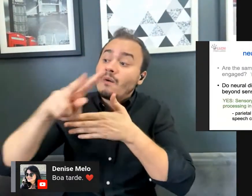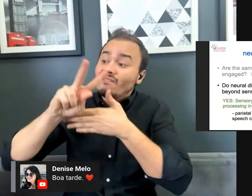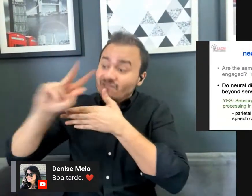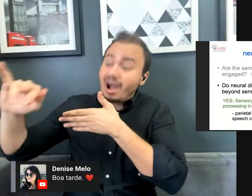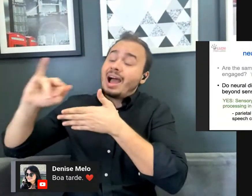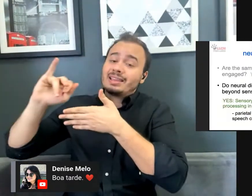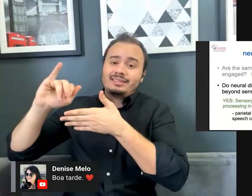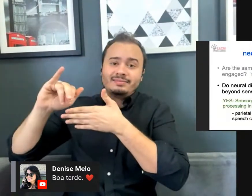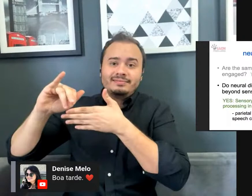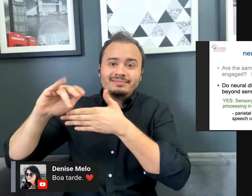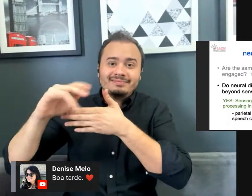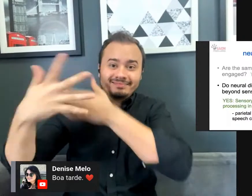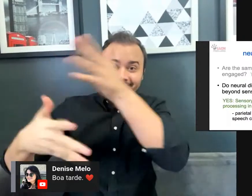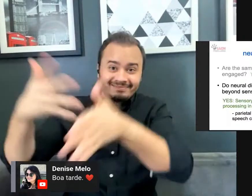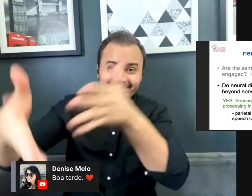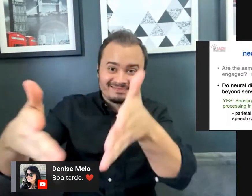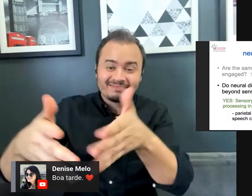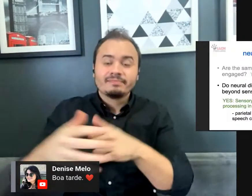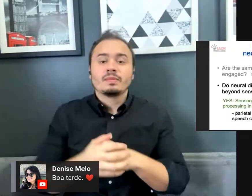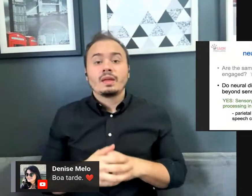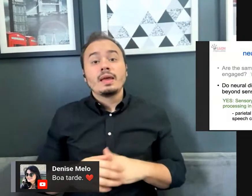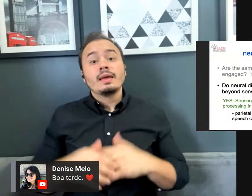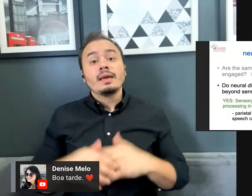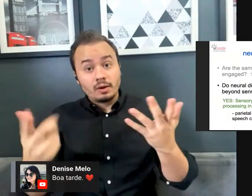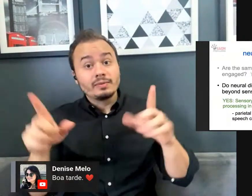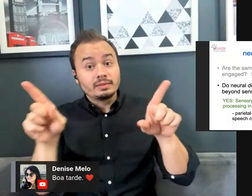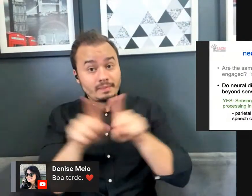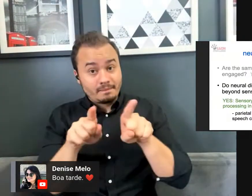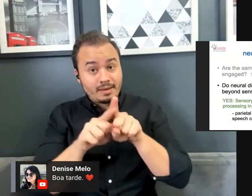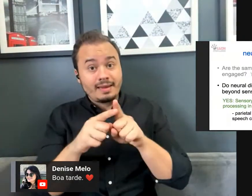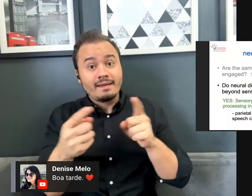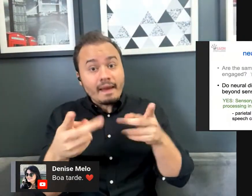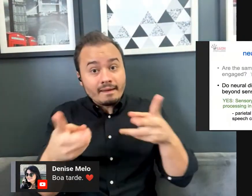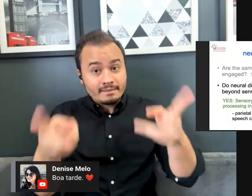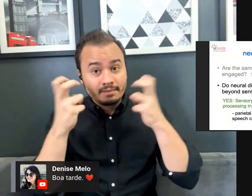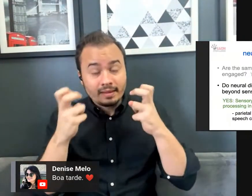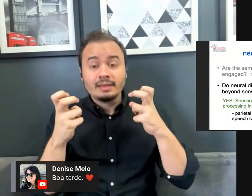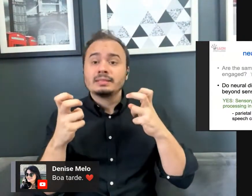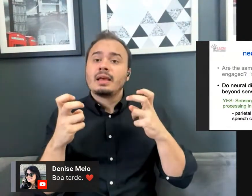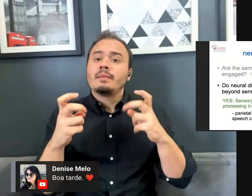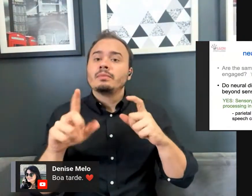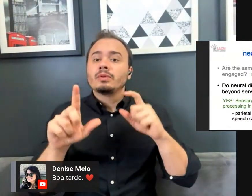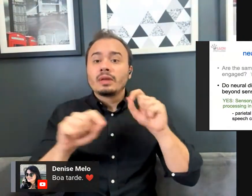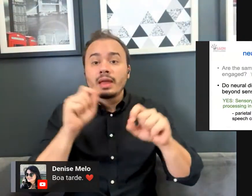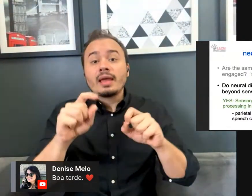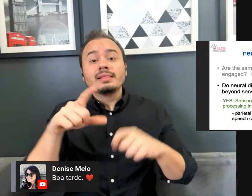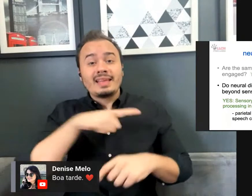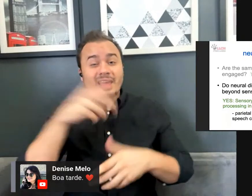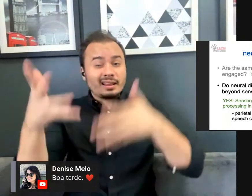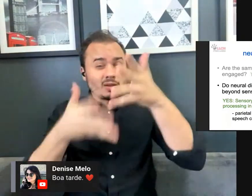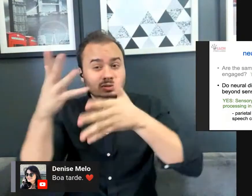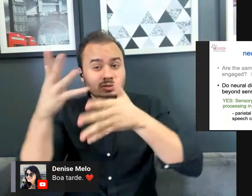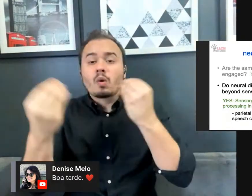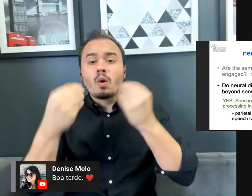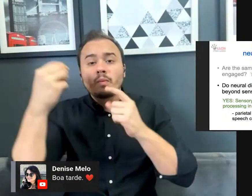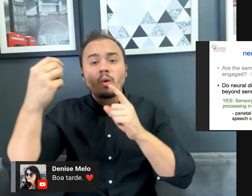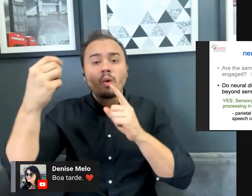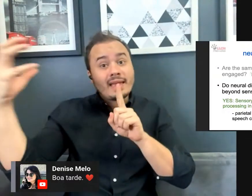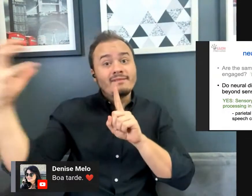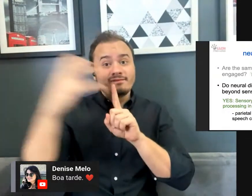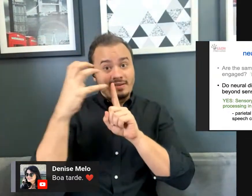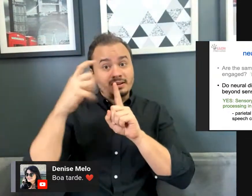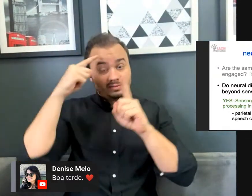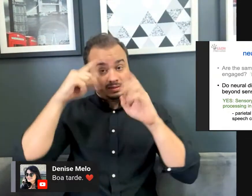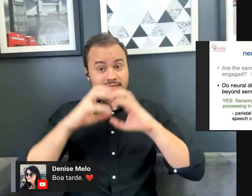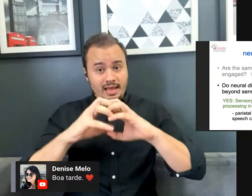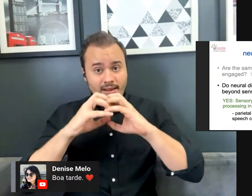yes. We see differences that impact language processing in kind of non-obvious ways. In particular, parietal regions were engaged